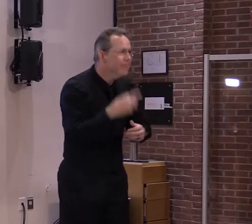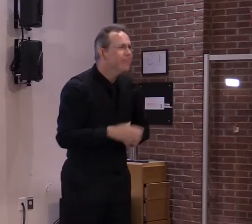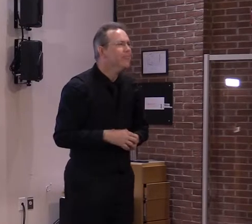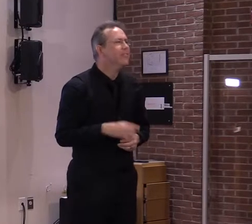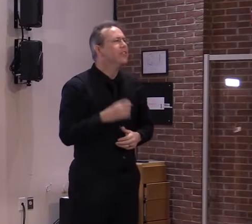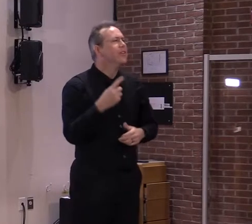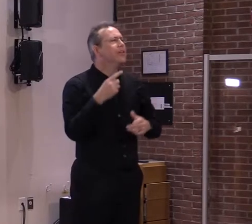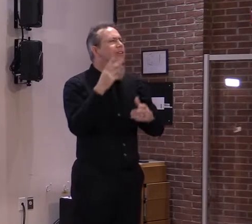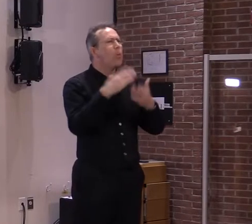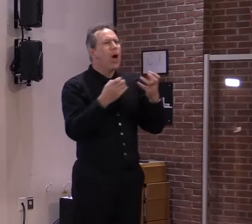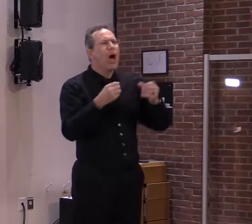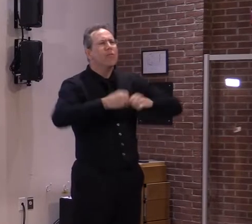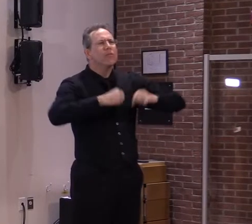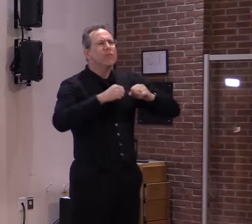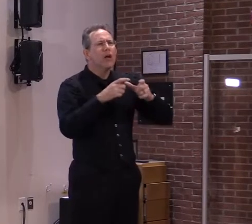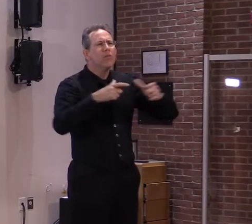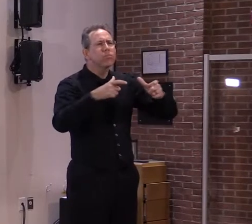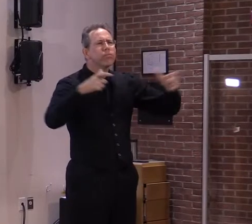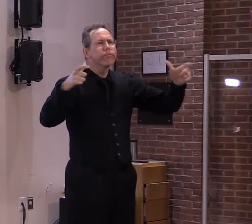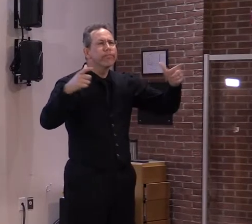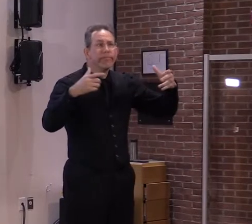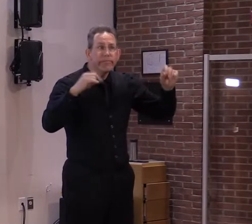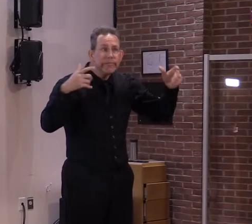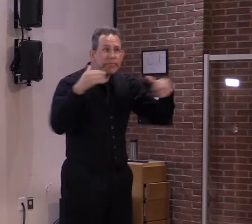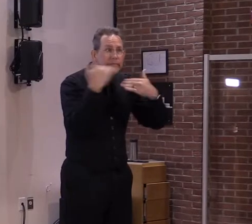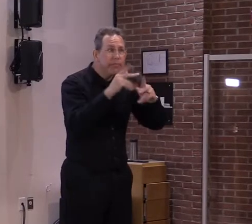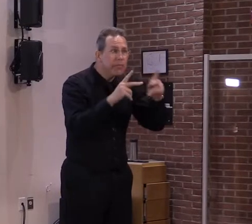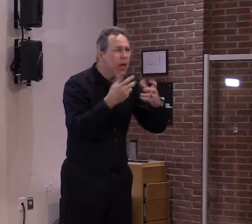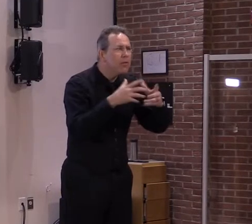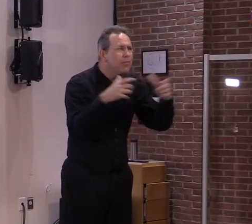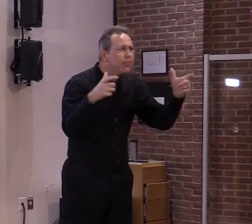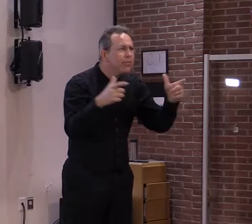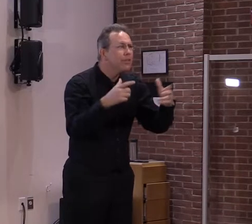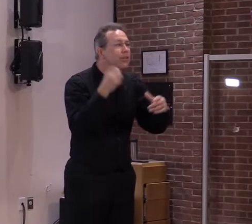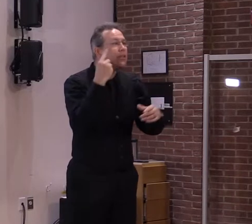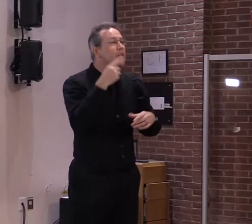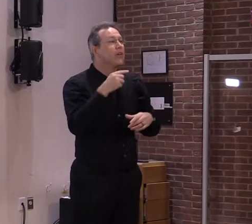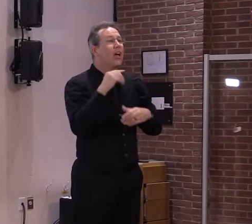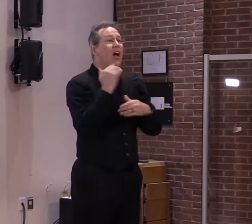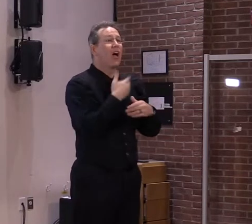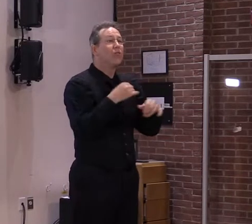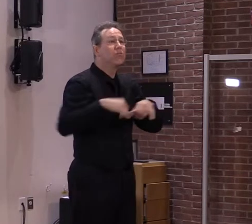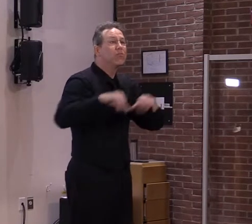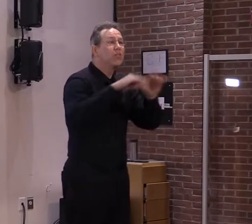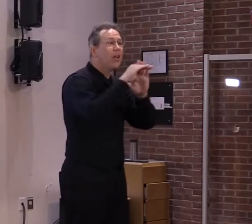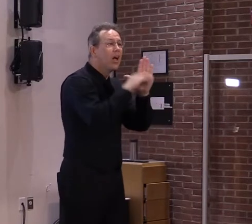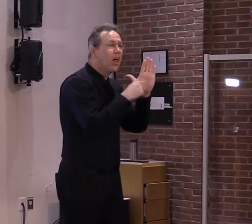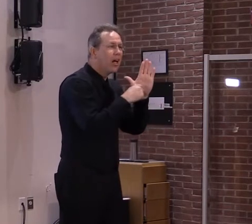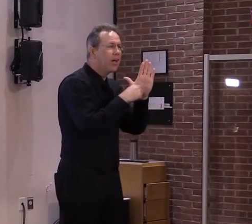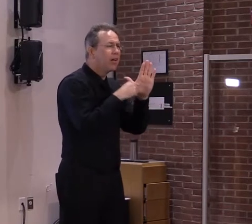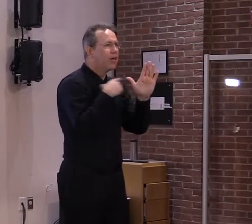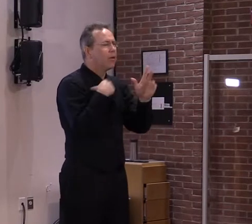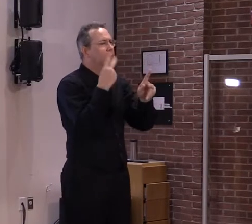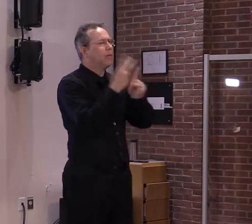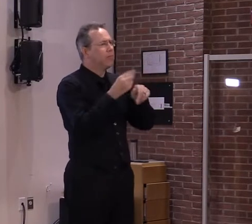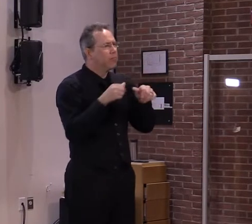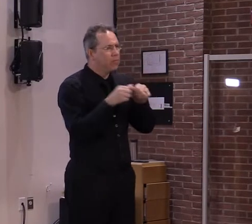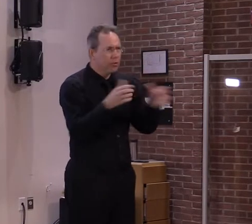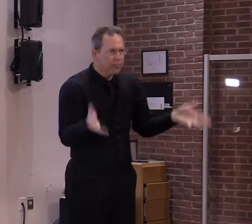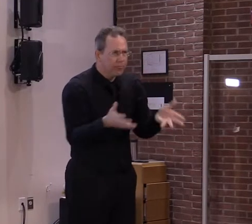emphasize that the universal guidance laid out today will also be mandatory at events and gatherings until July